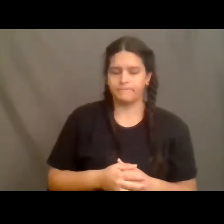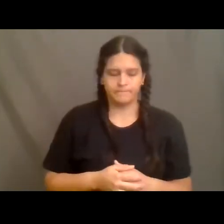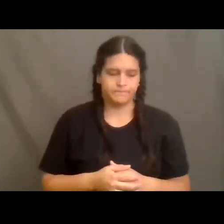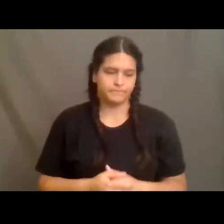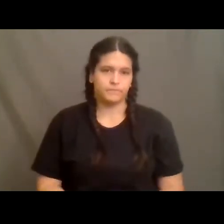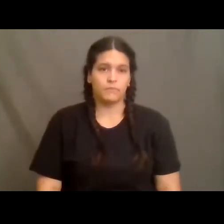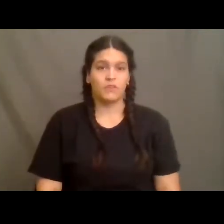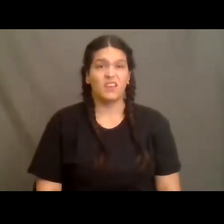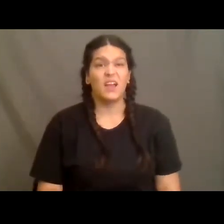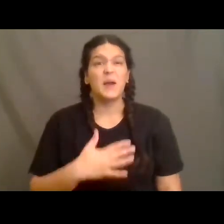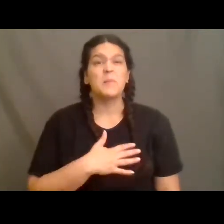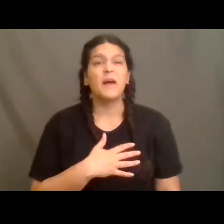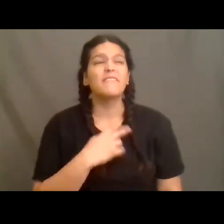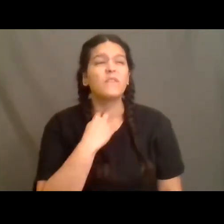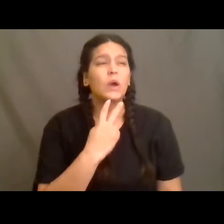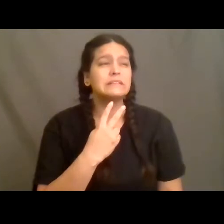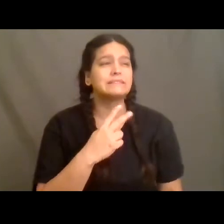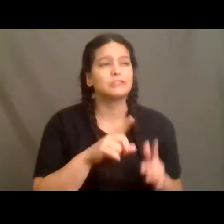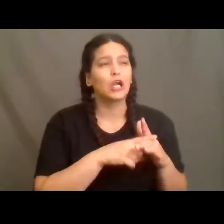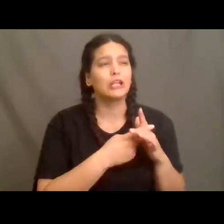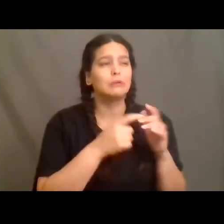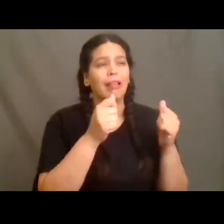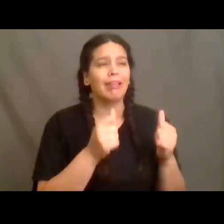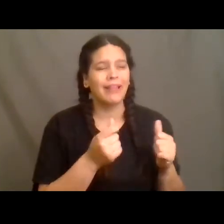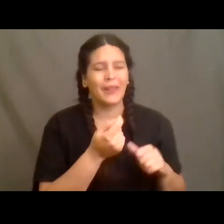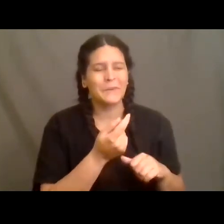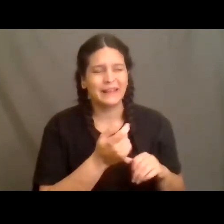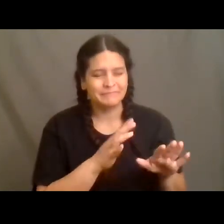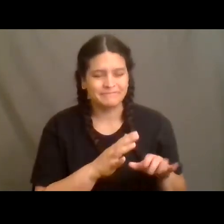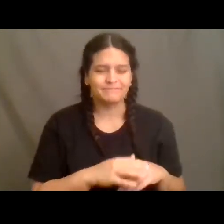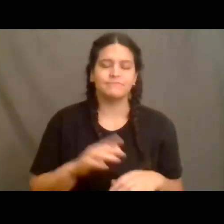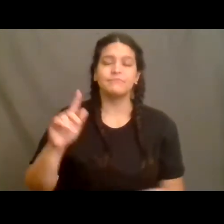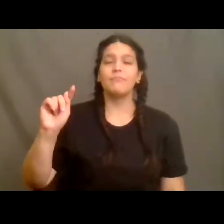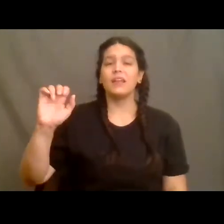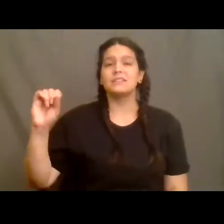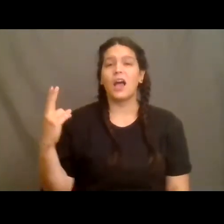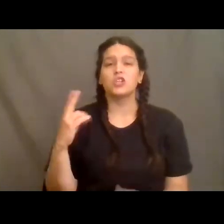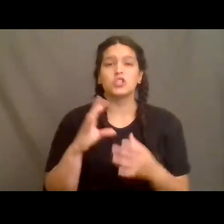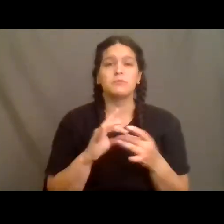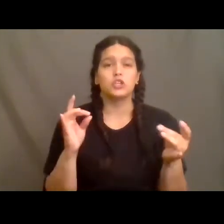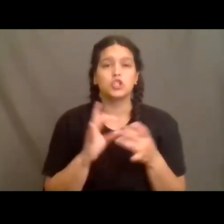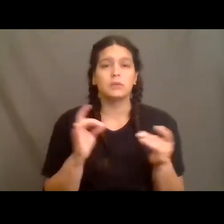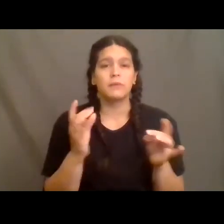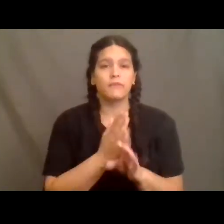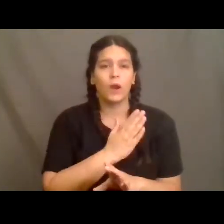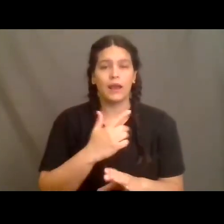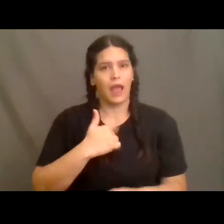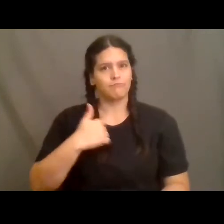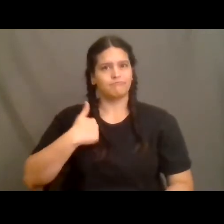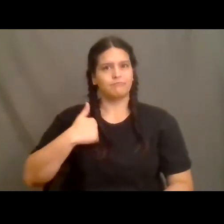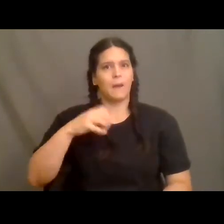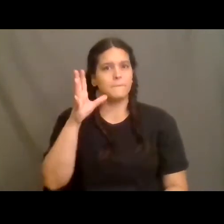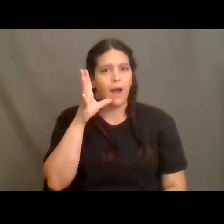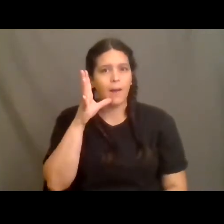My voice is starting to give it out a little bit. So as Tosh had mentioned earlier, I'm a mom. And